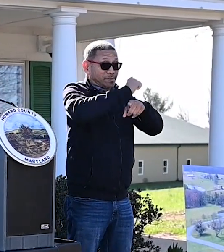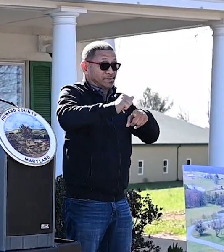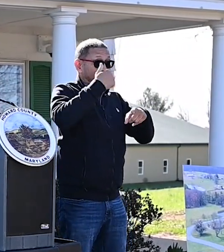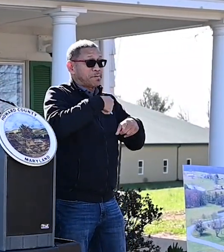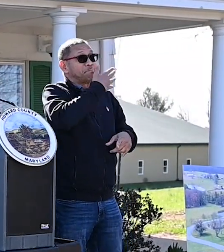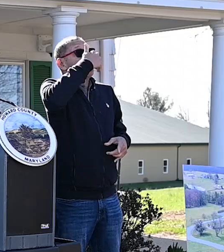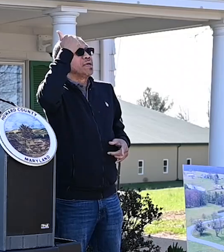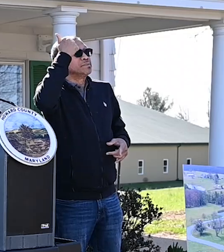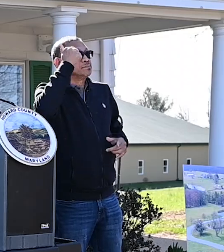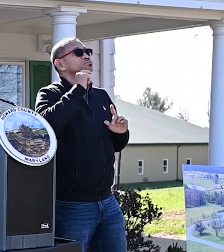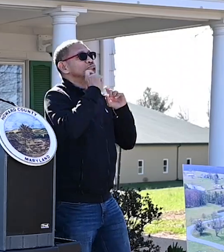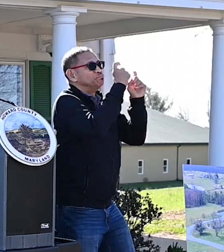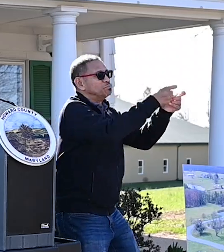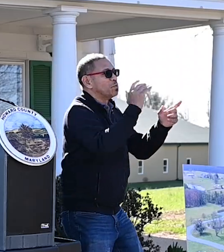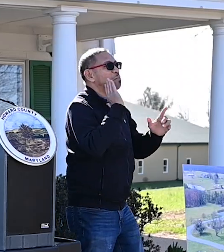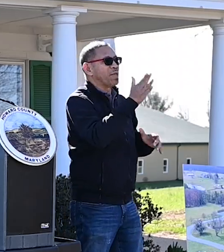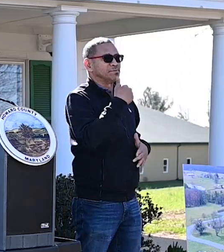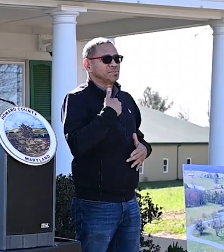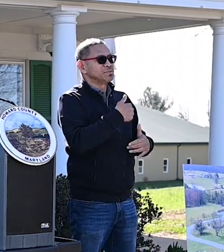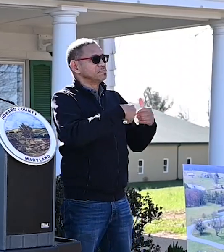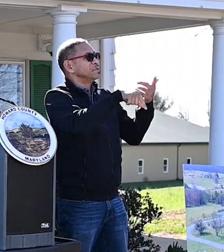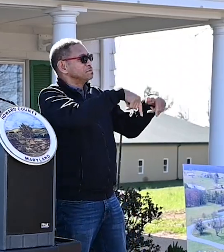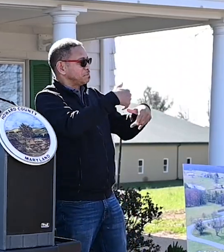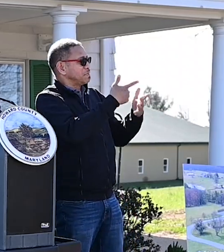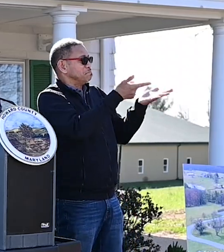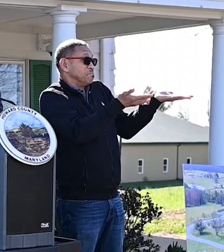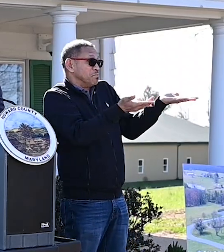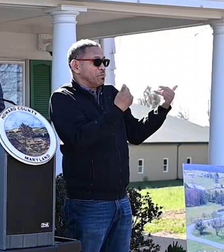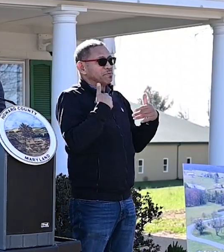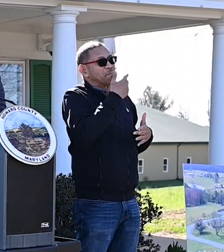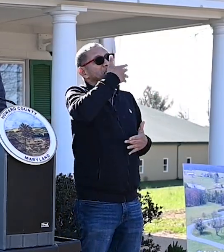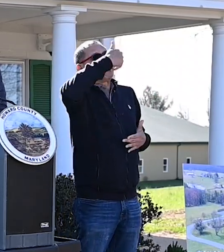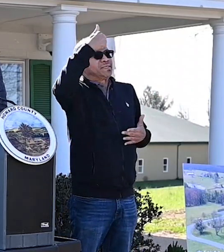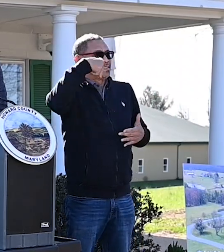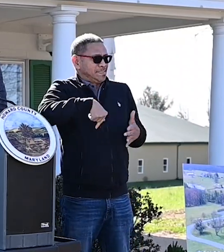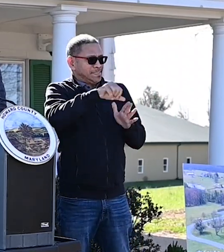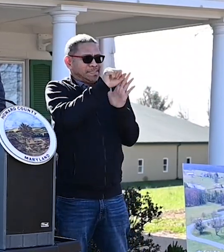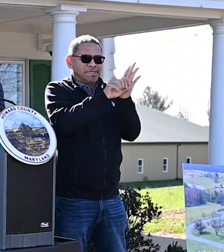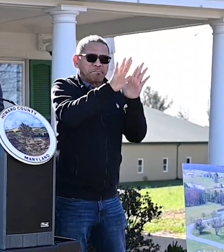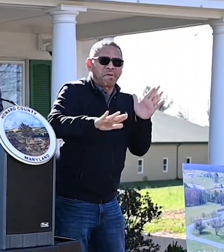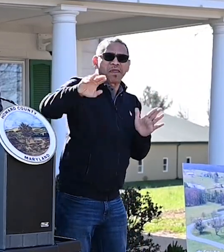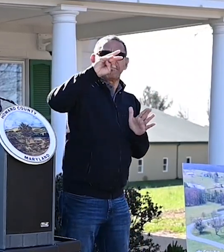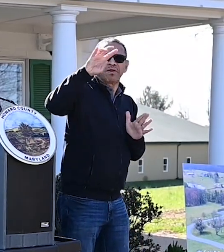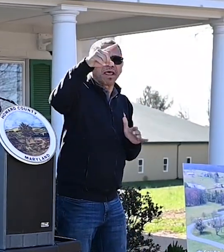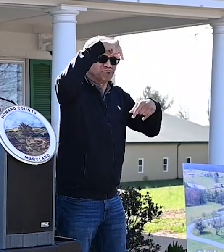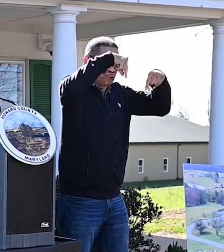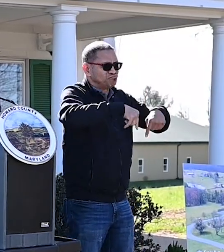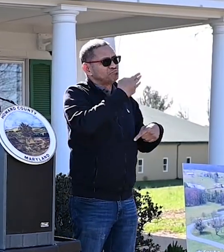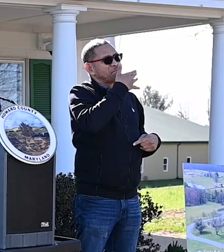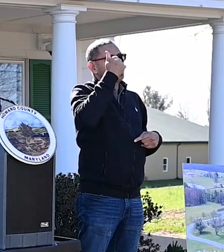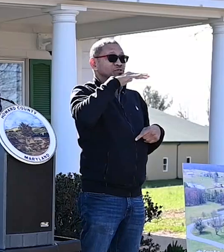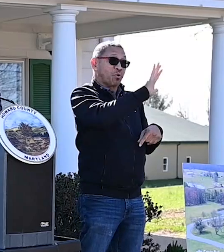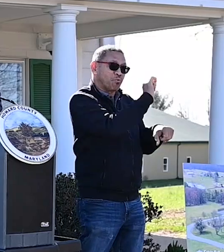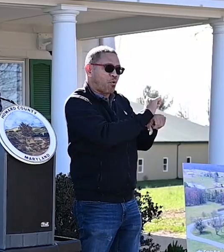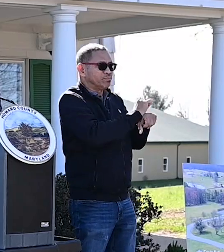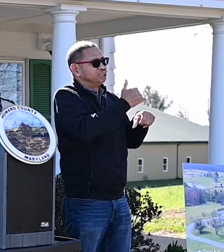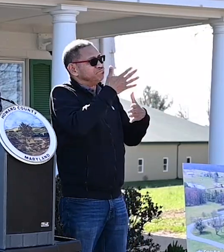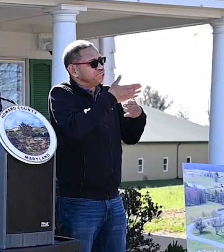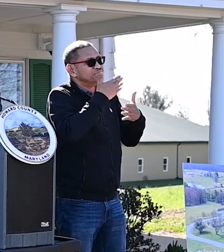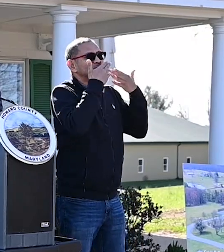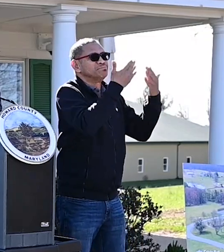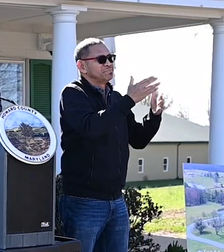I want to thank our Soil Conservation District. I may be biased, but we have the best in the state. So thank you so much for all of your work and